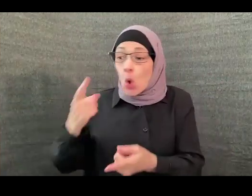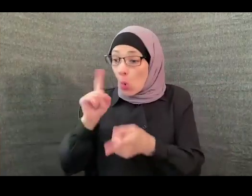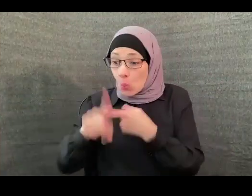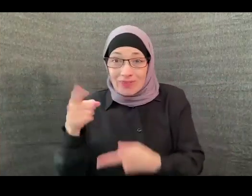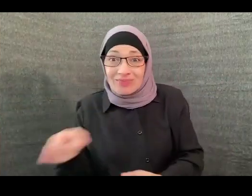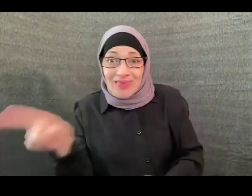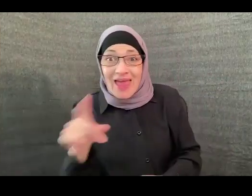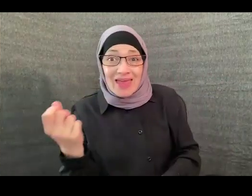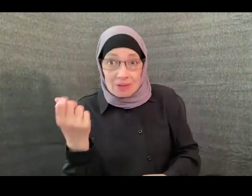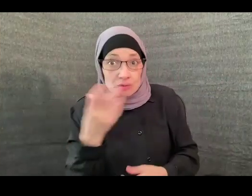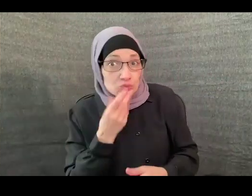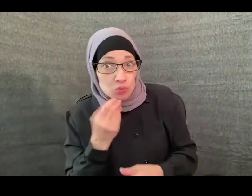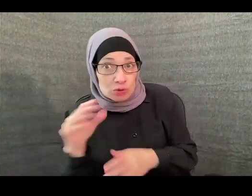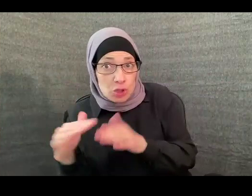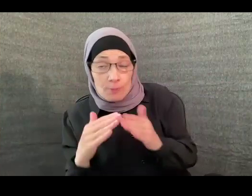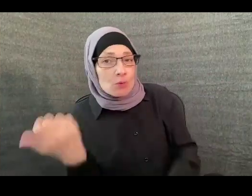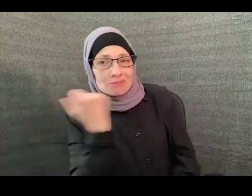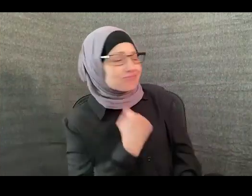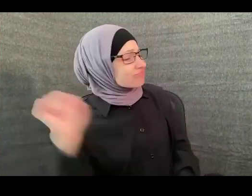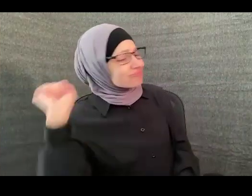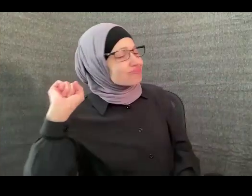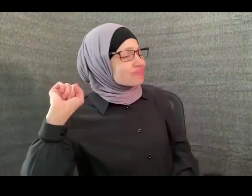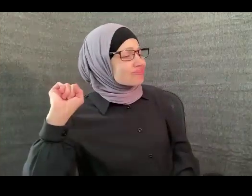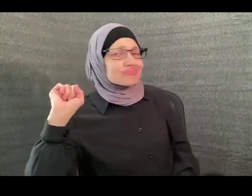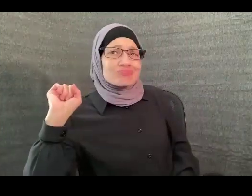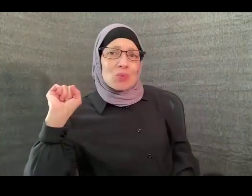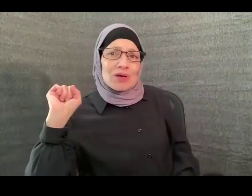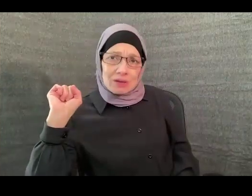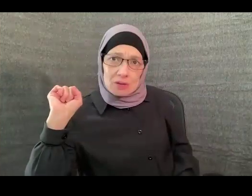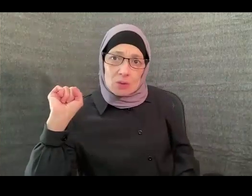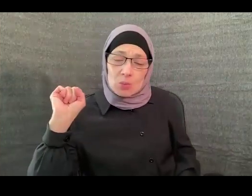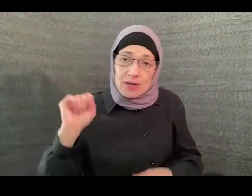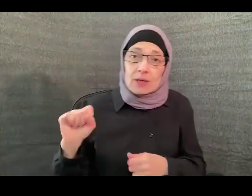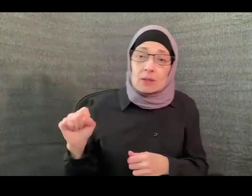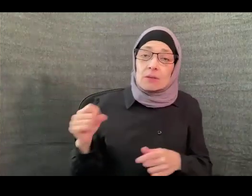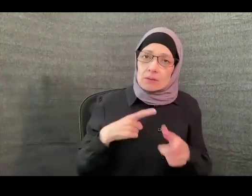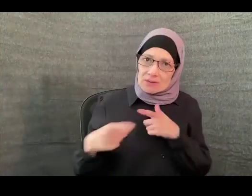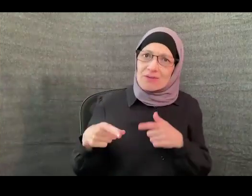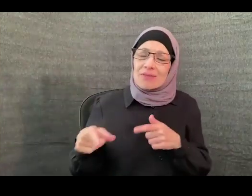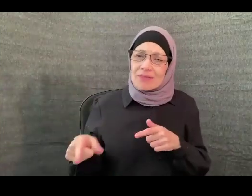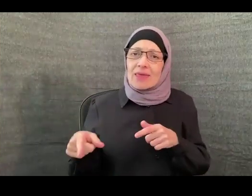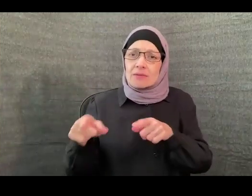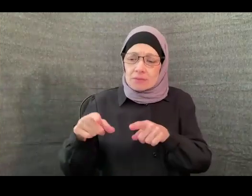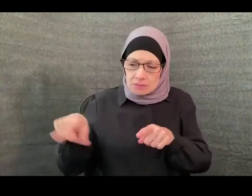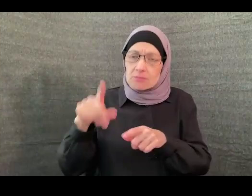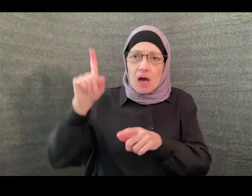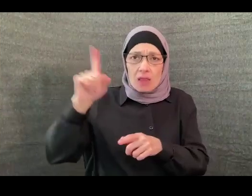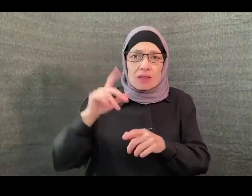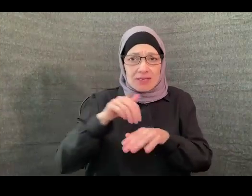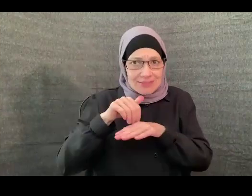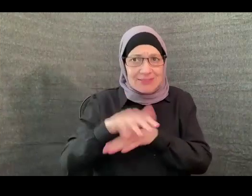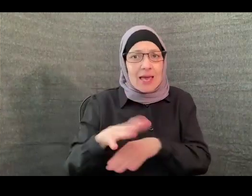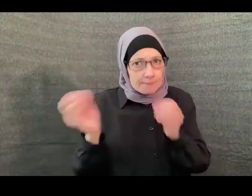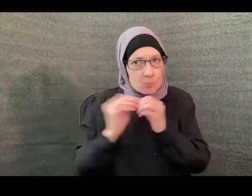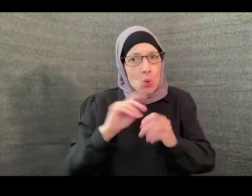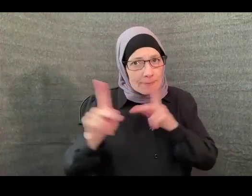enemies, people who take exception to what they are doing or what